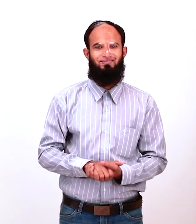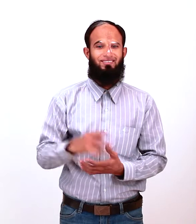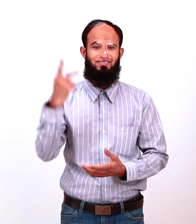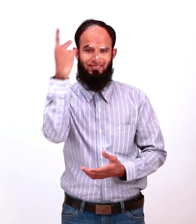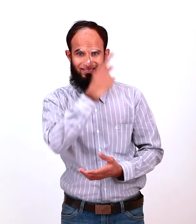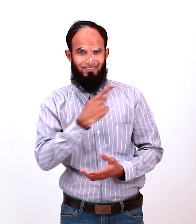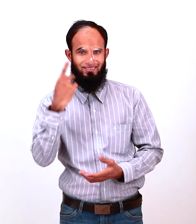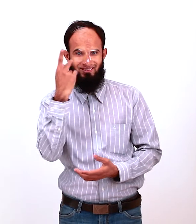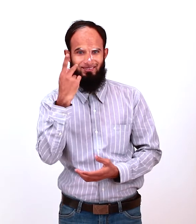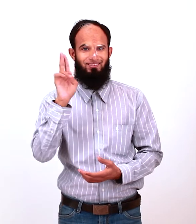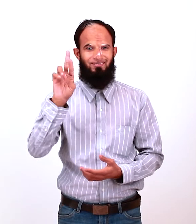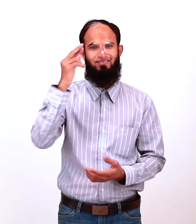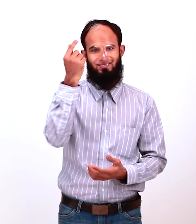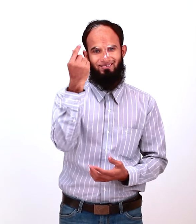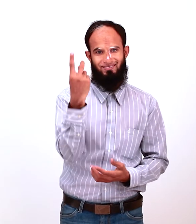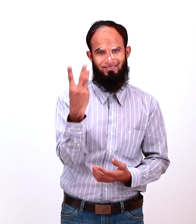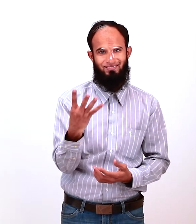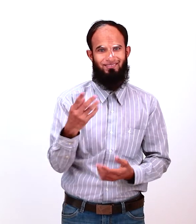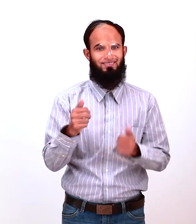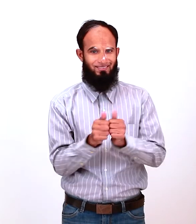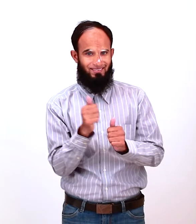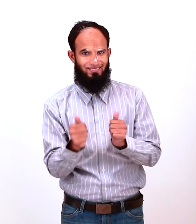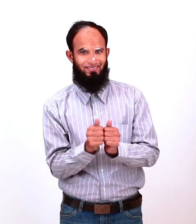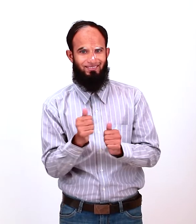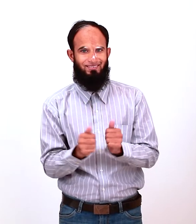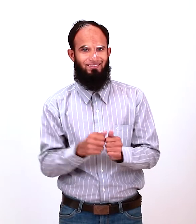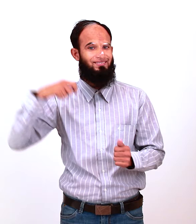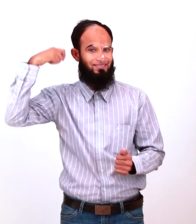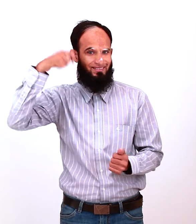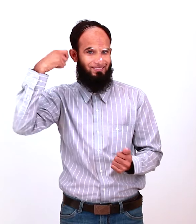What unit would be best for measuring the amount of time it takes to watch a movie?